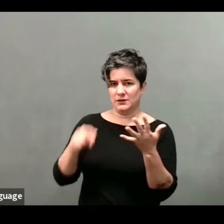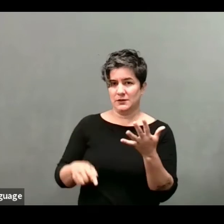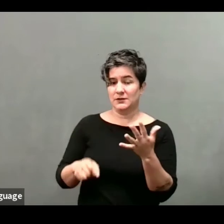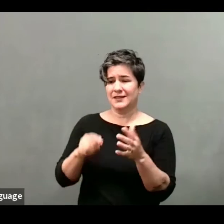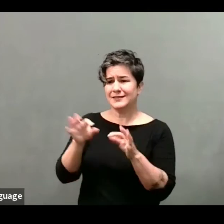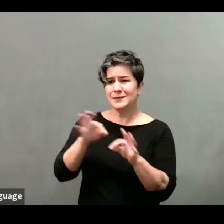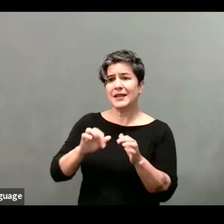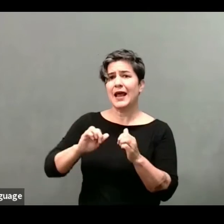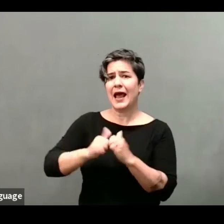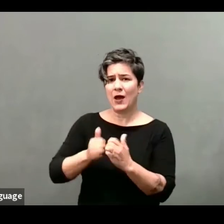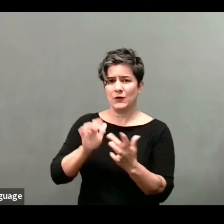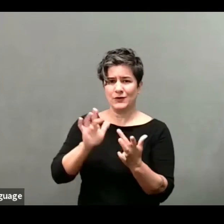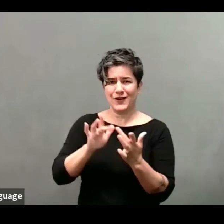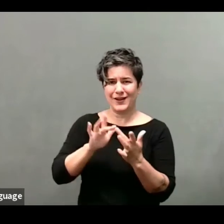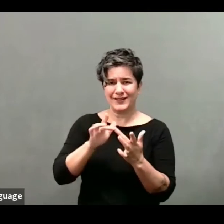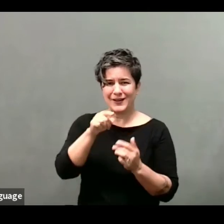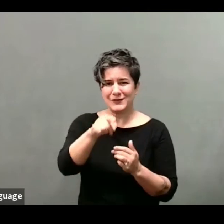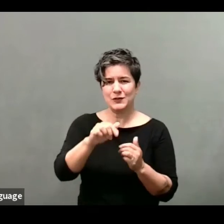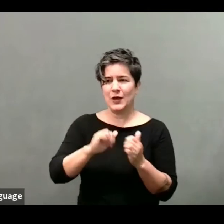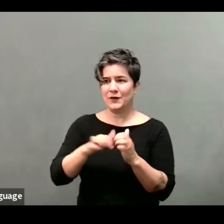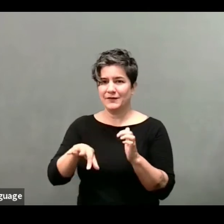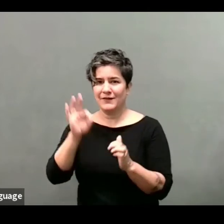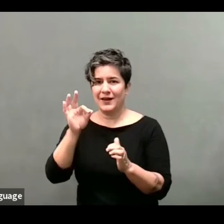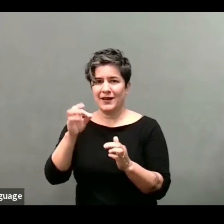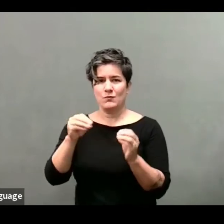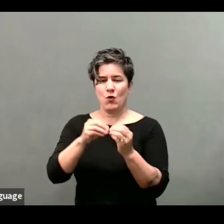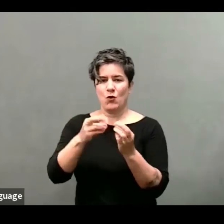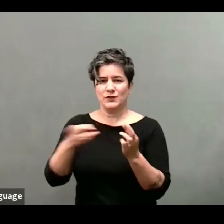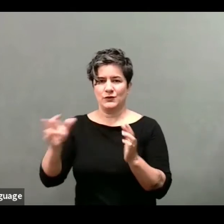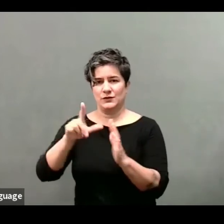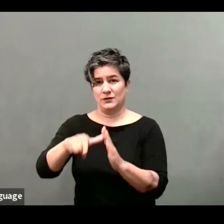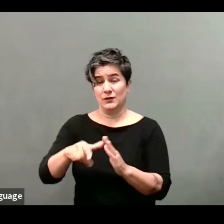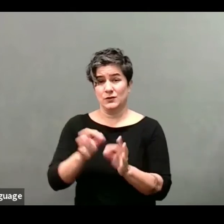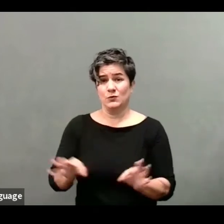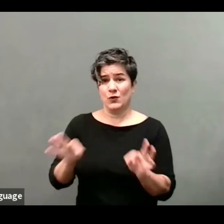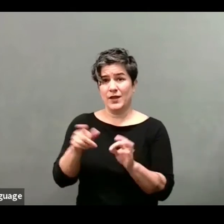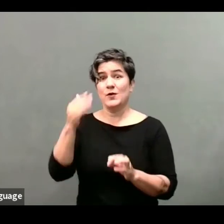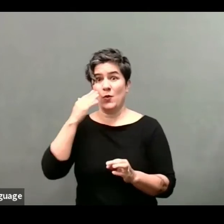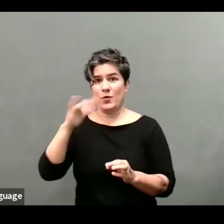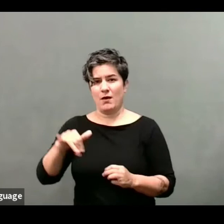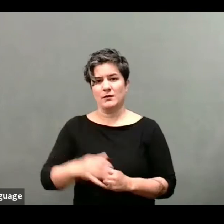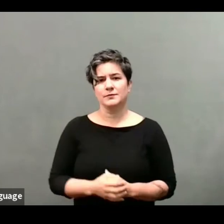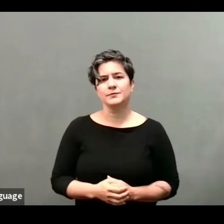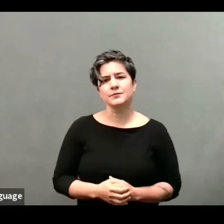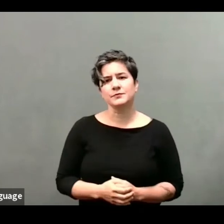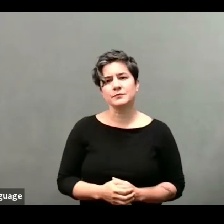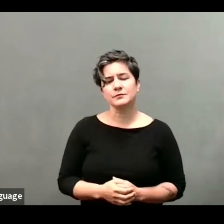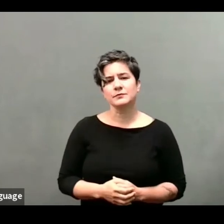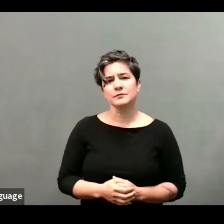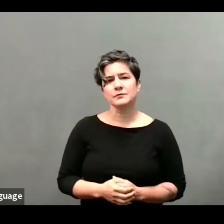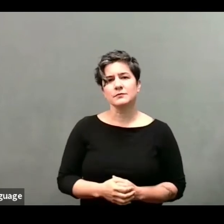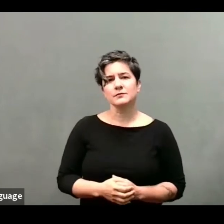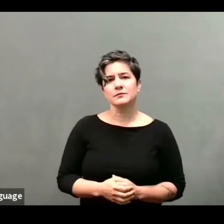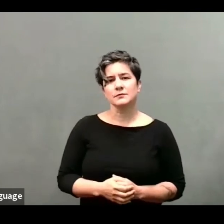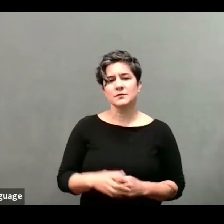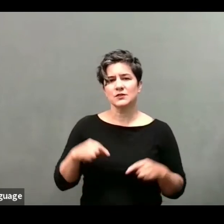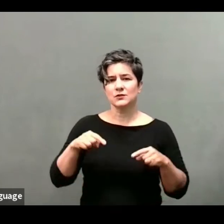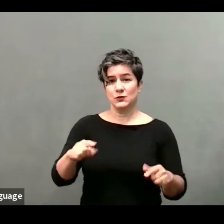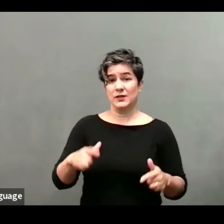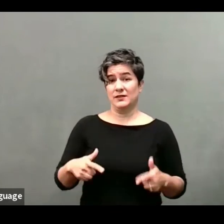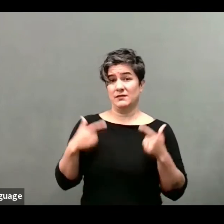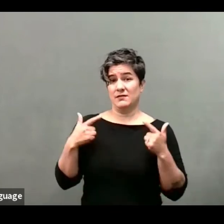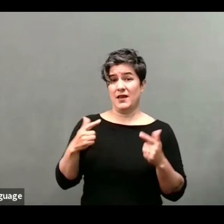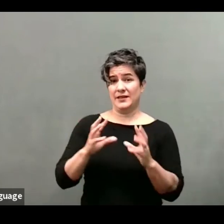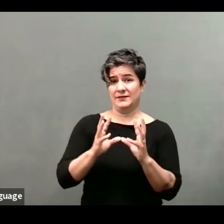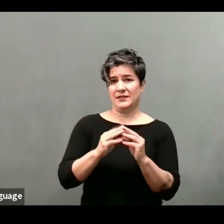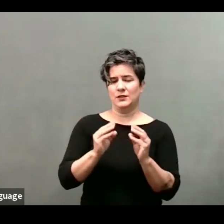can find them after the exam is really important. So during our live session later in August, we're going to be talking about these